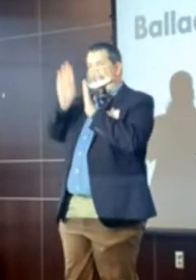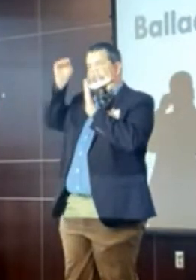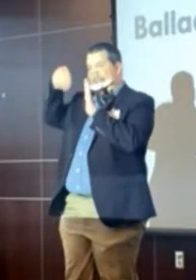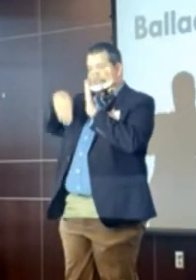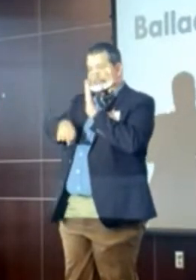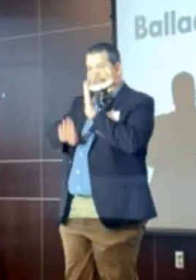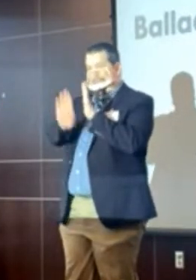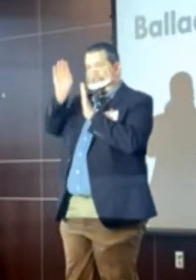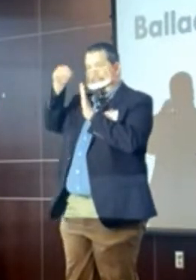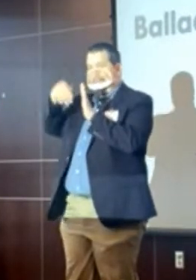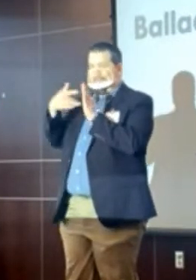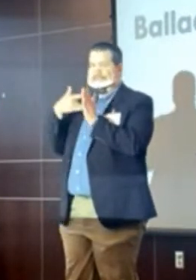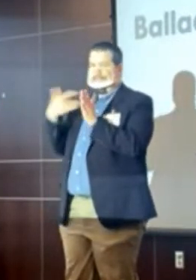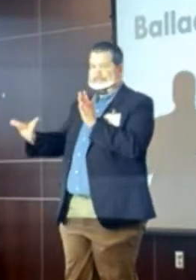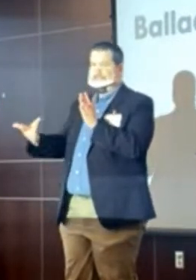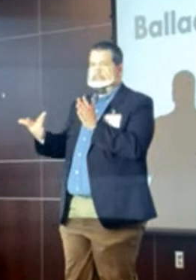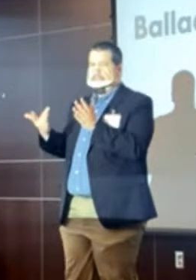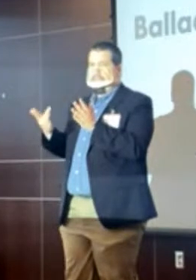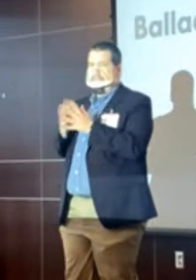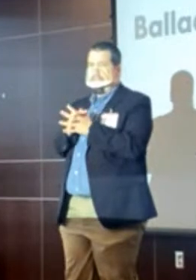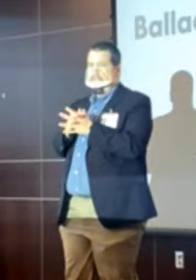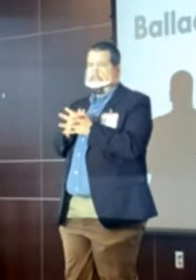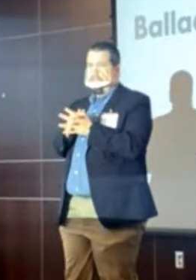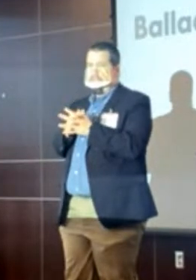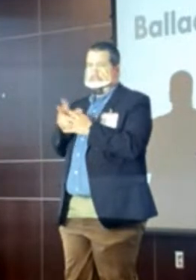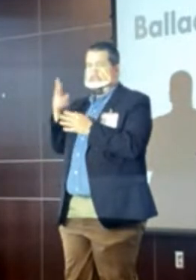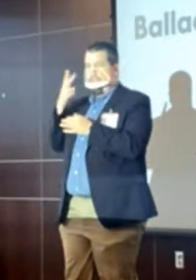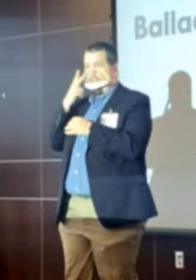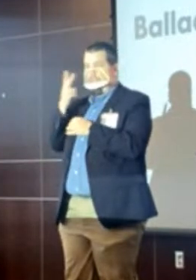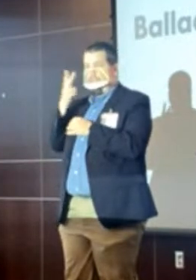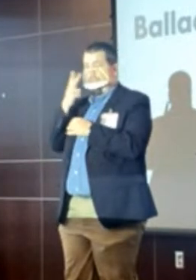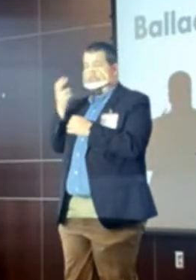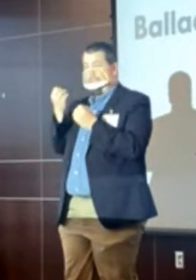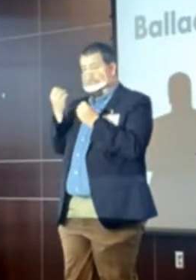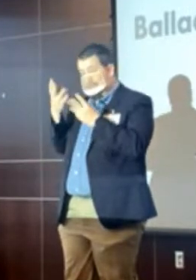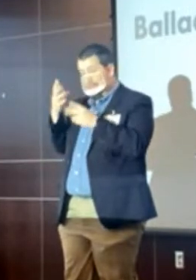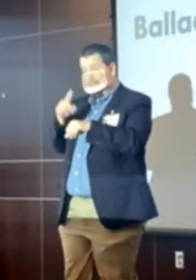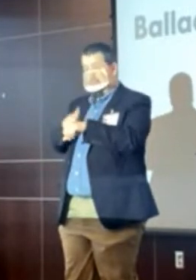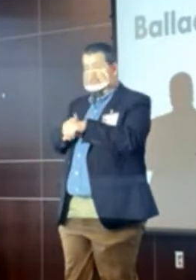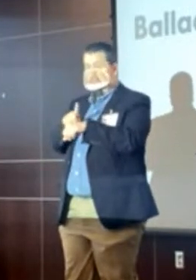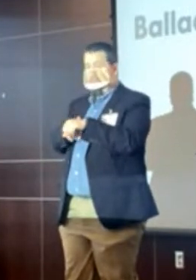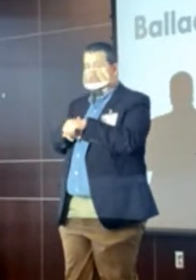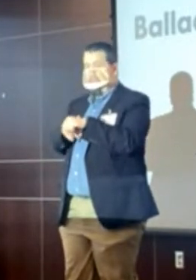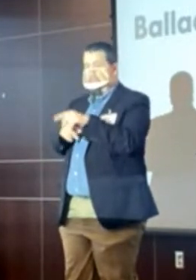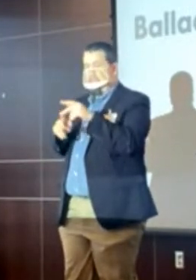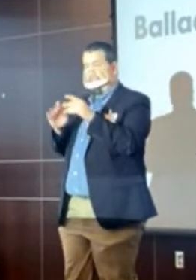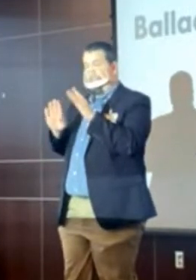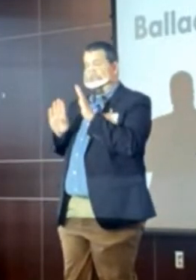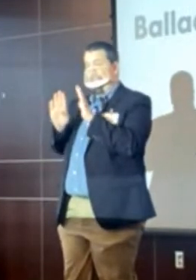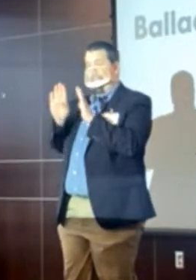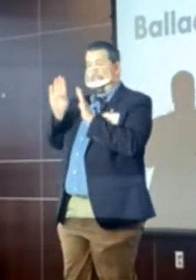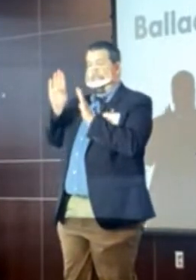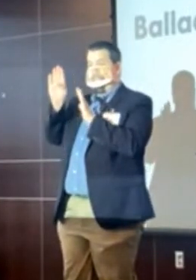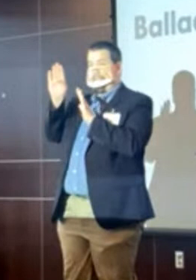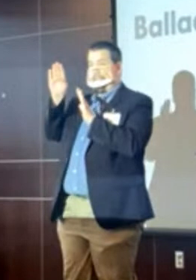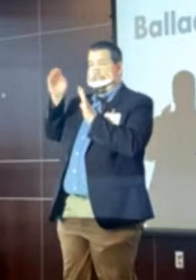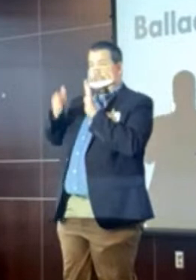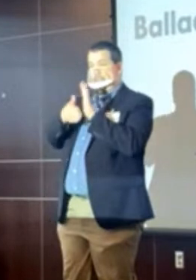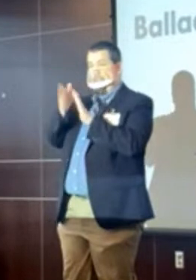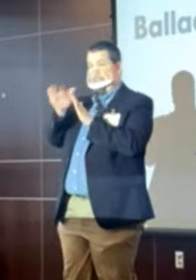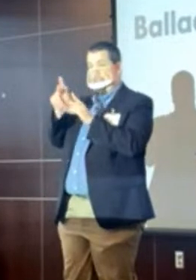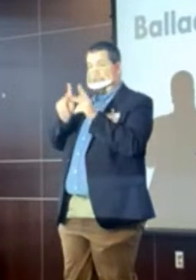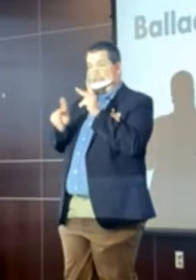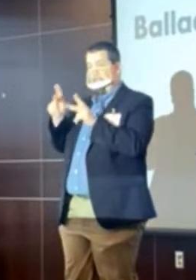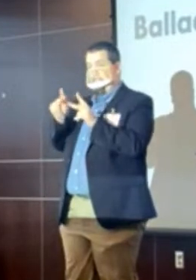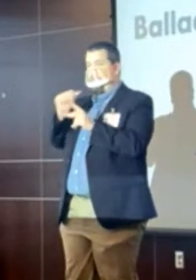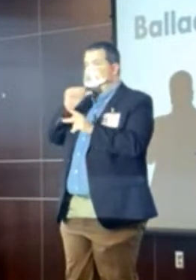valleys with this, and we see many times that the peaks are being fueled by people